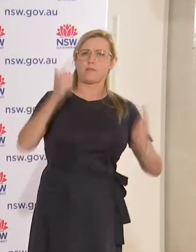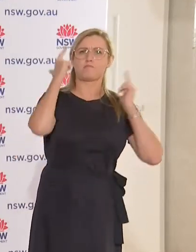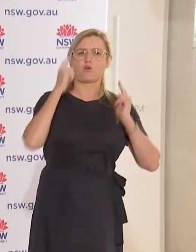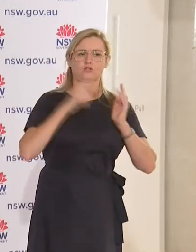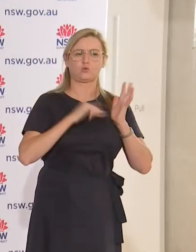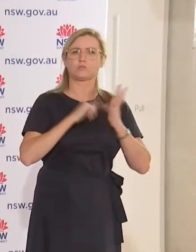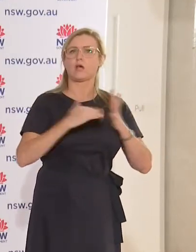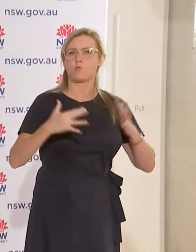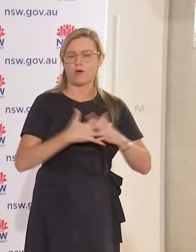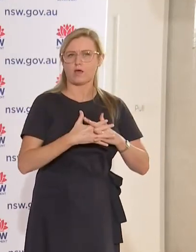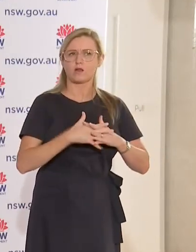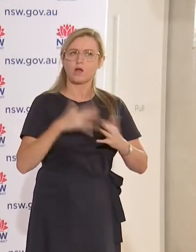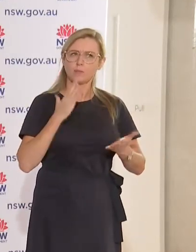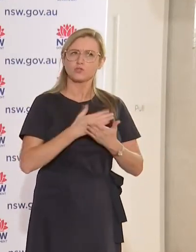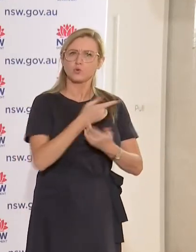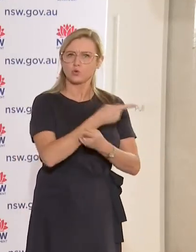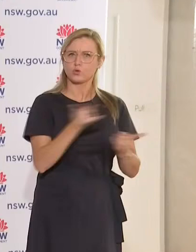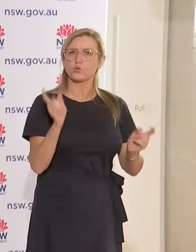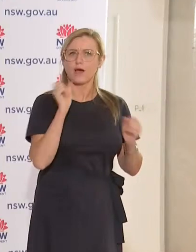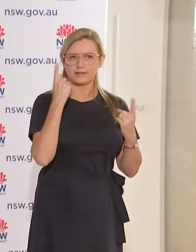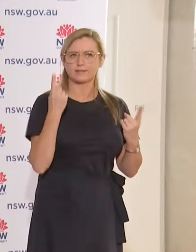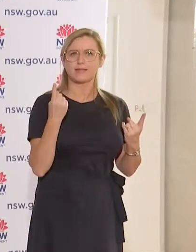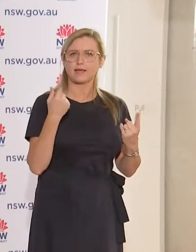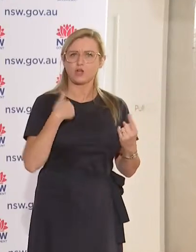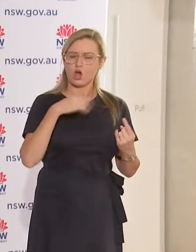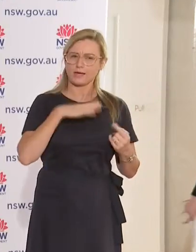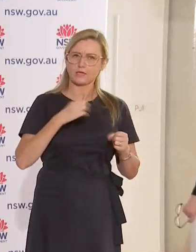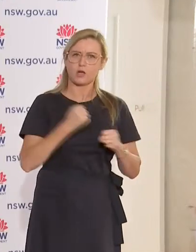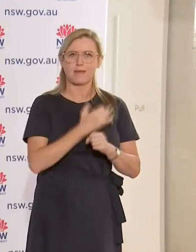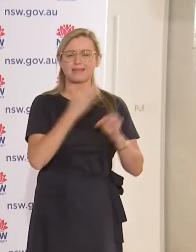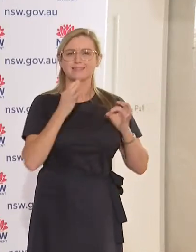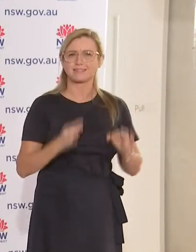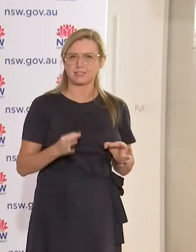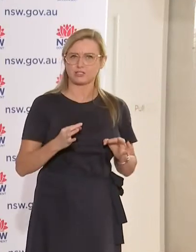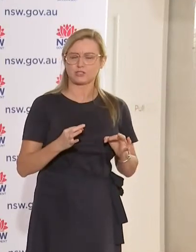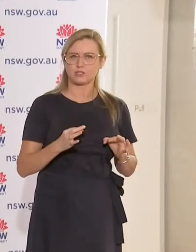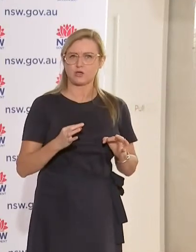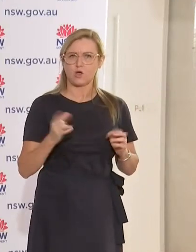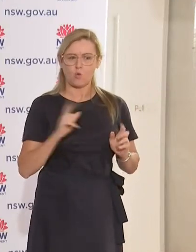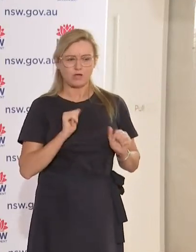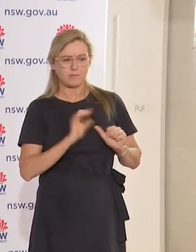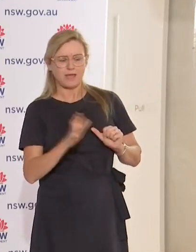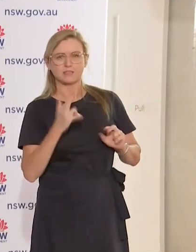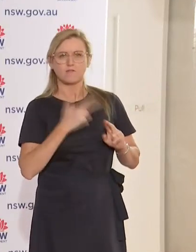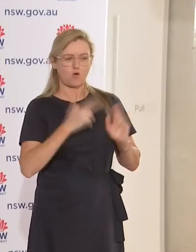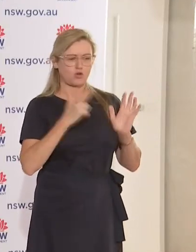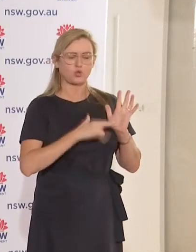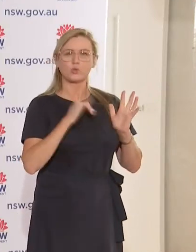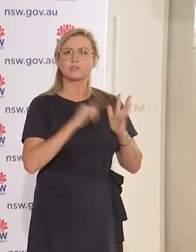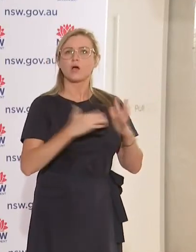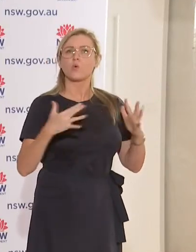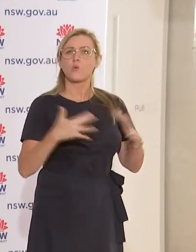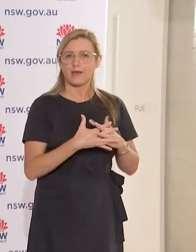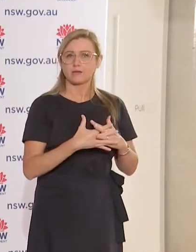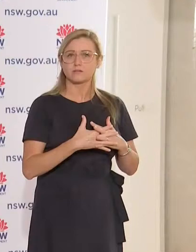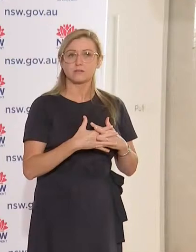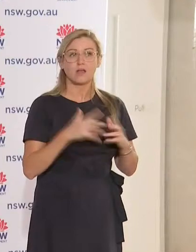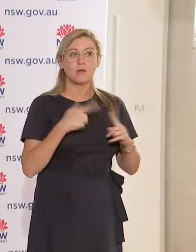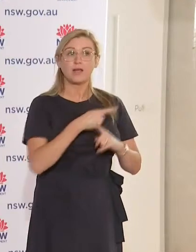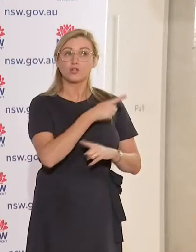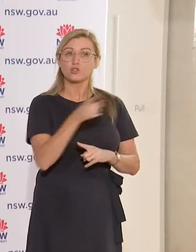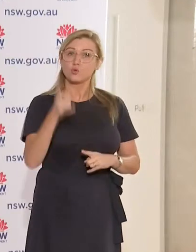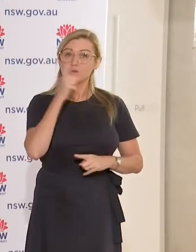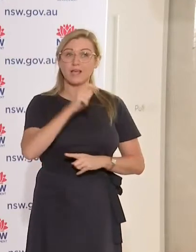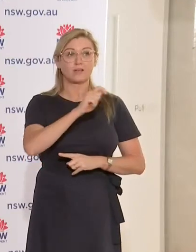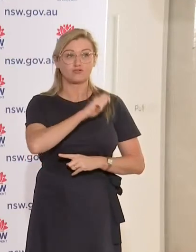that. I think people understand that I need to make decisions that are best interests of the state, and I think people would also trust